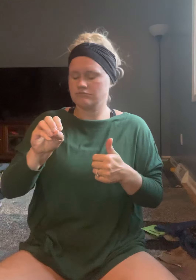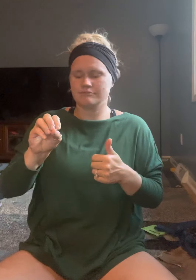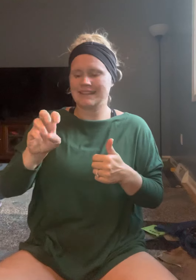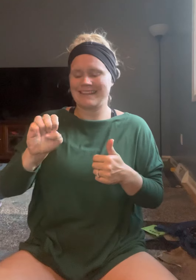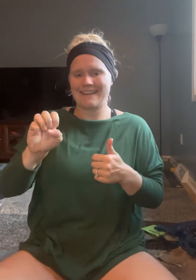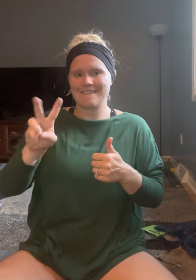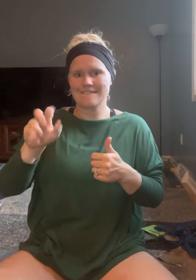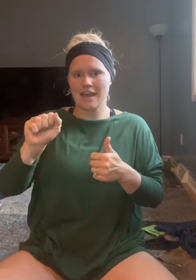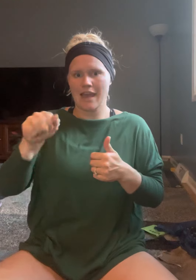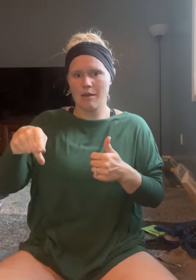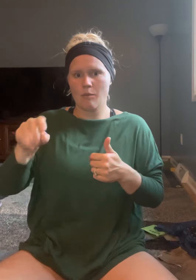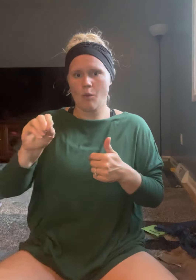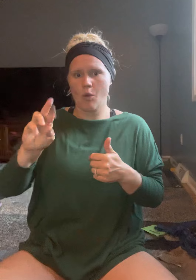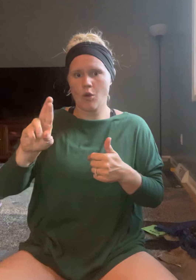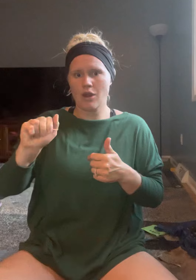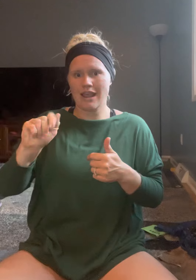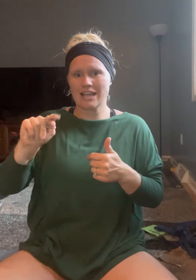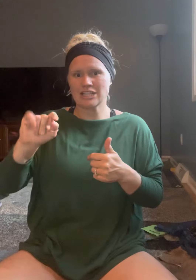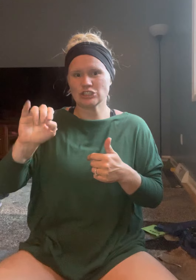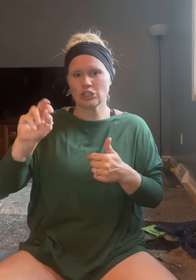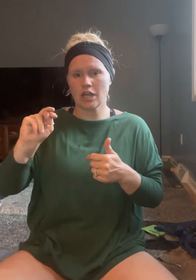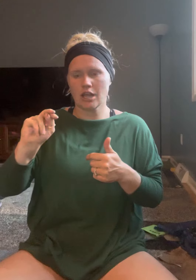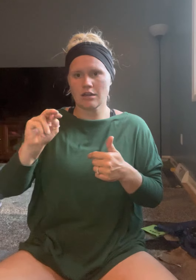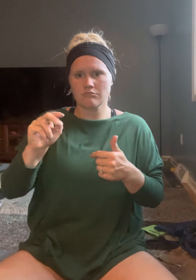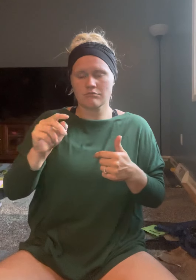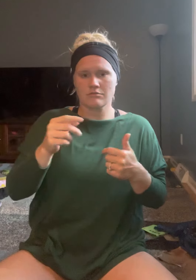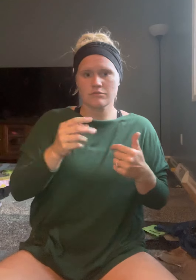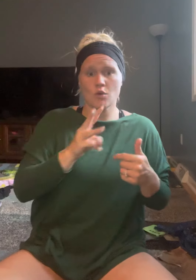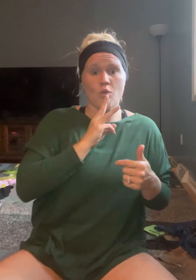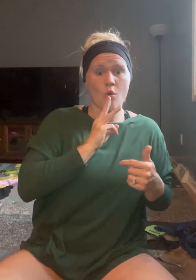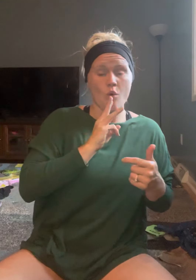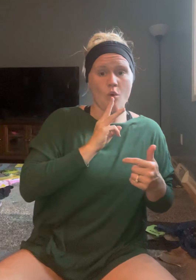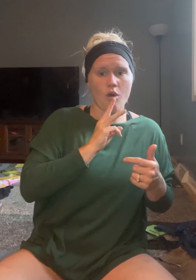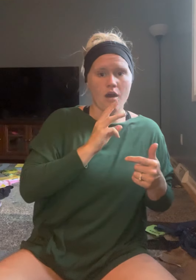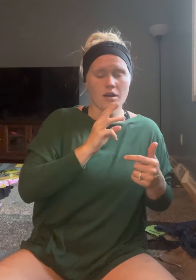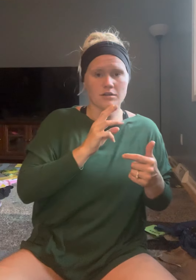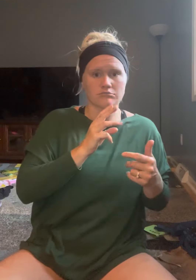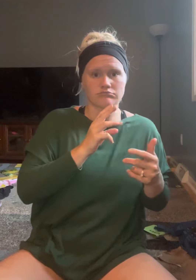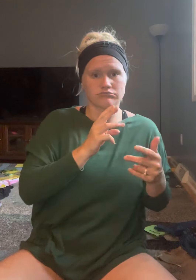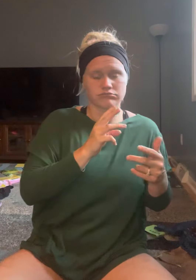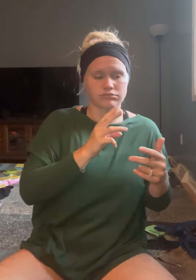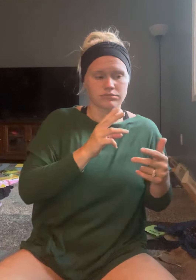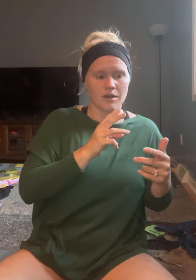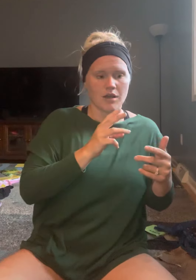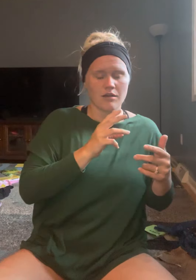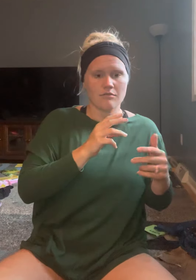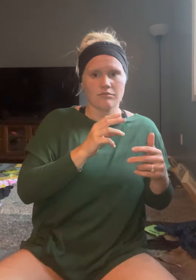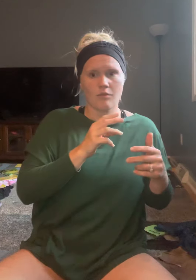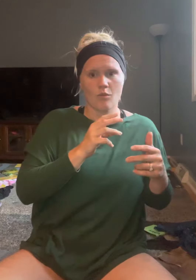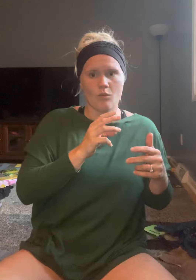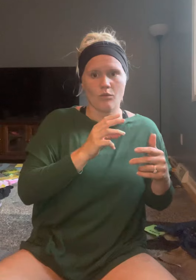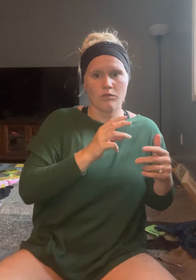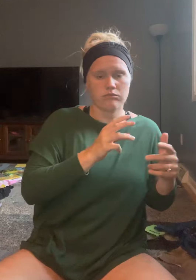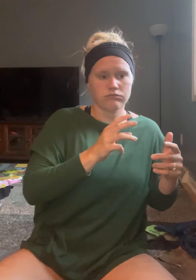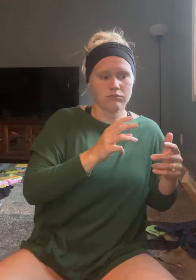Cooling process by which water is changed from the liquid form, which is water, to the gas form, which happens to be water vapor.